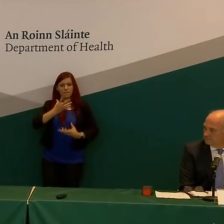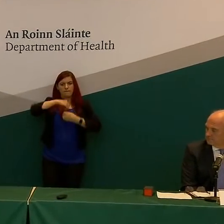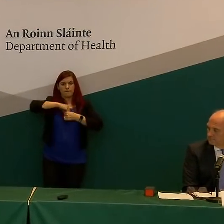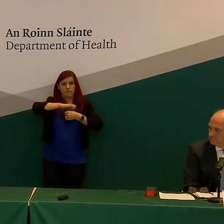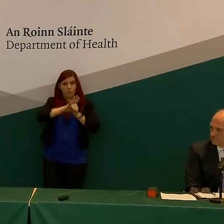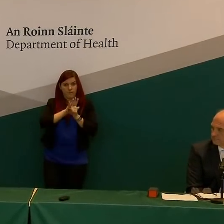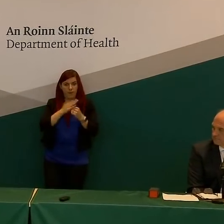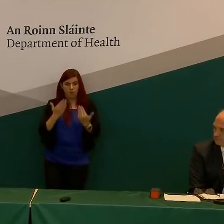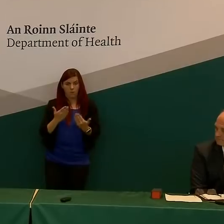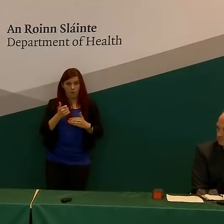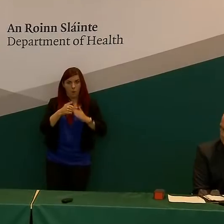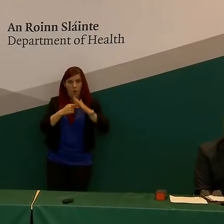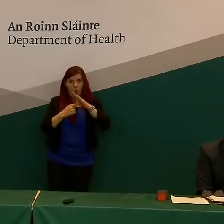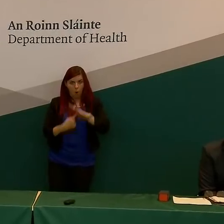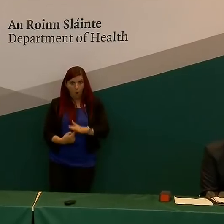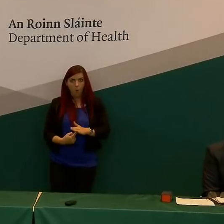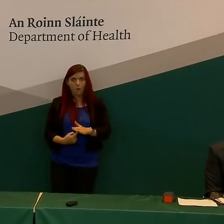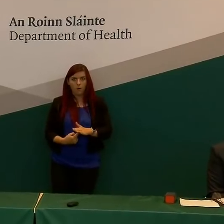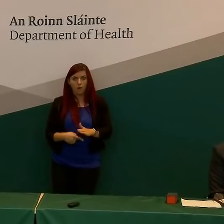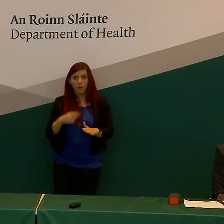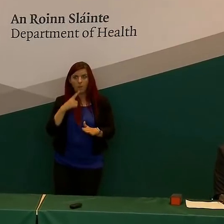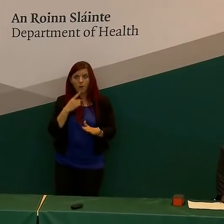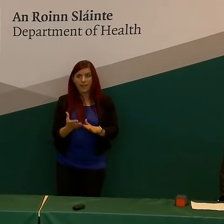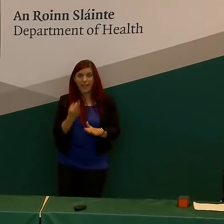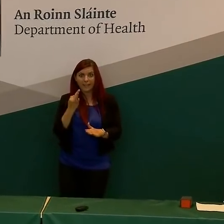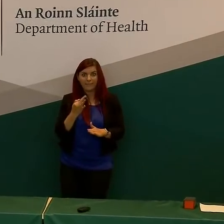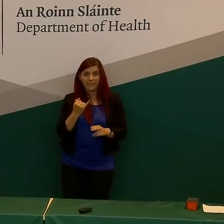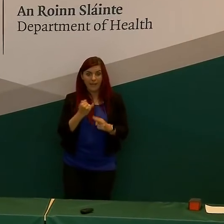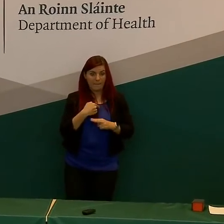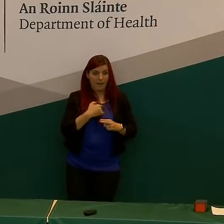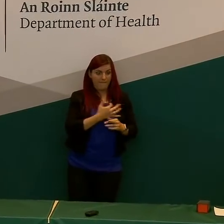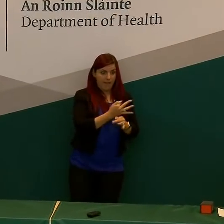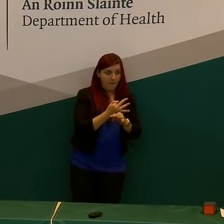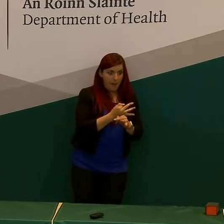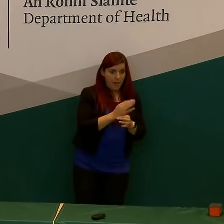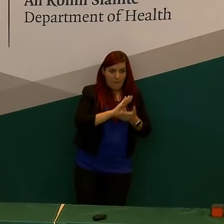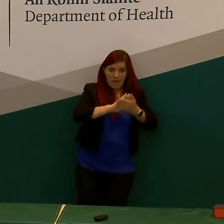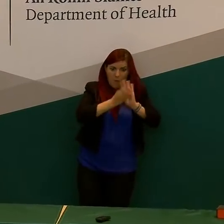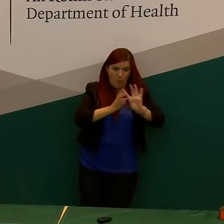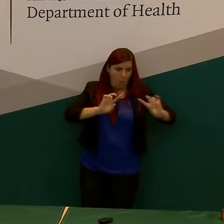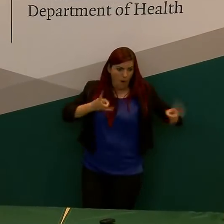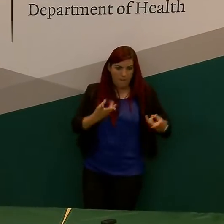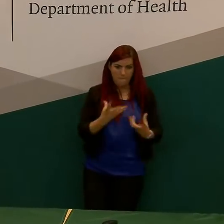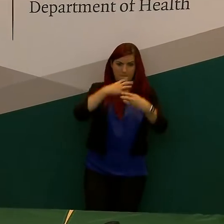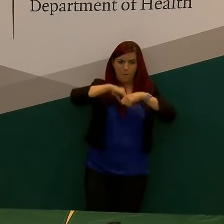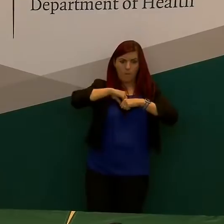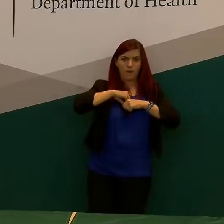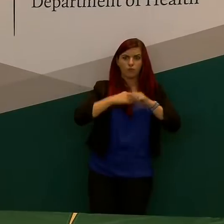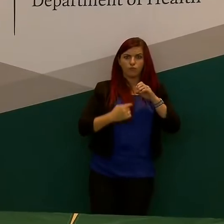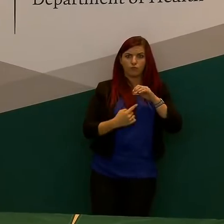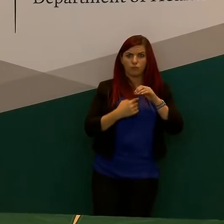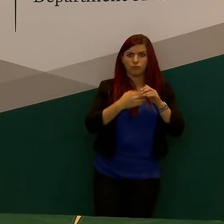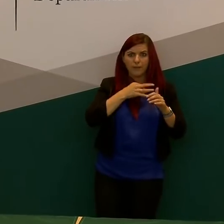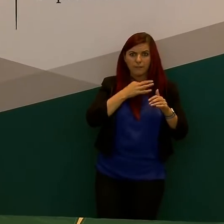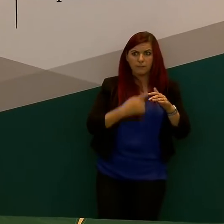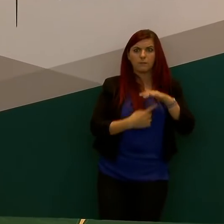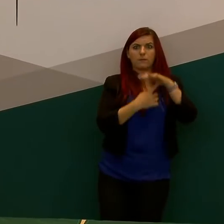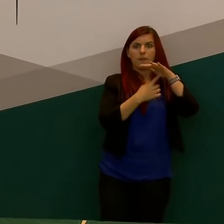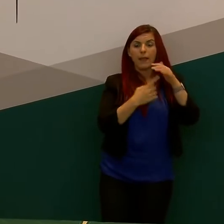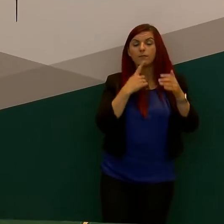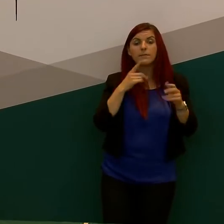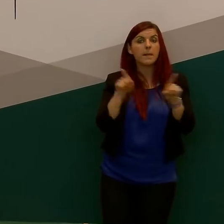low, but if it gets into our families, it's lethal. Your risk of being involved in a road traffic accident is